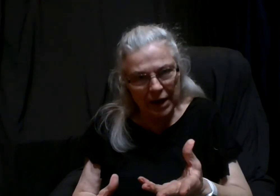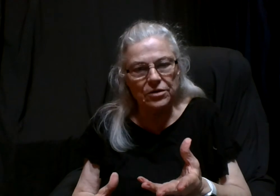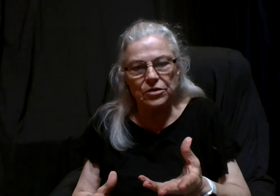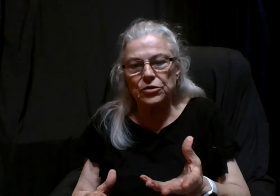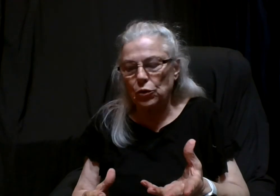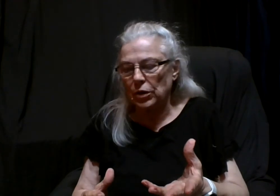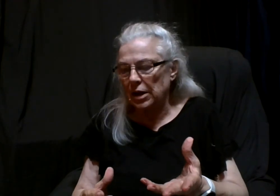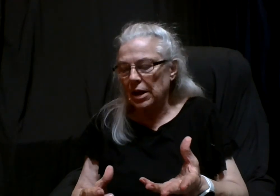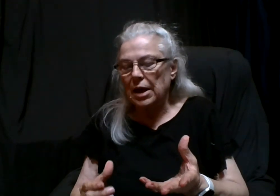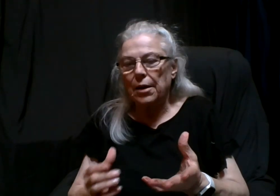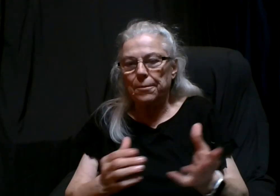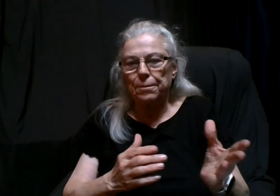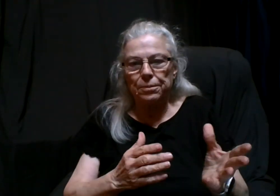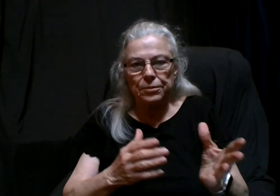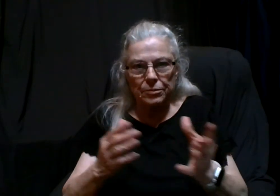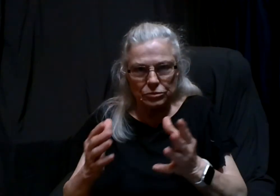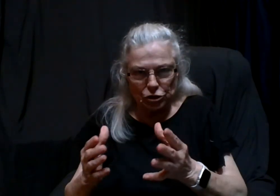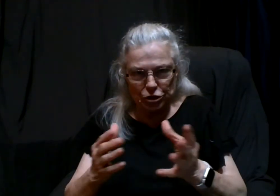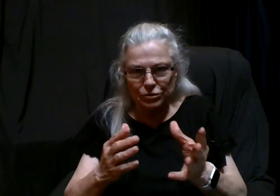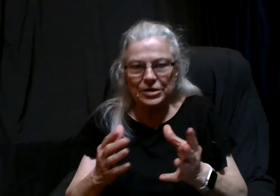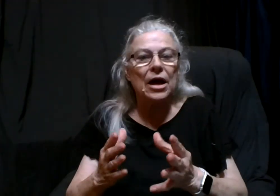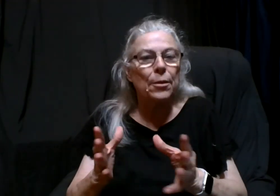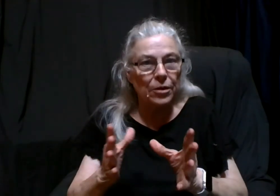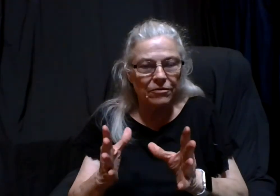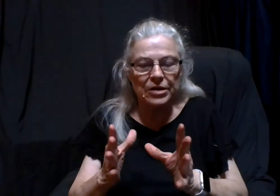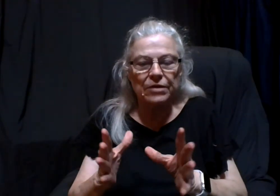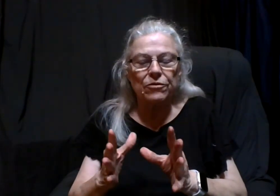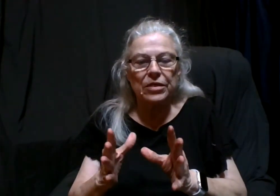to do it. Choose a couple of the different